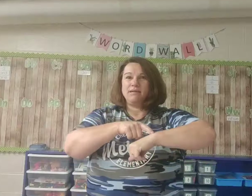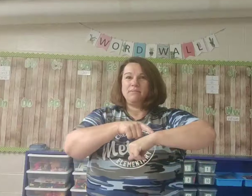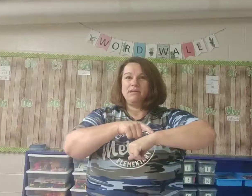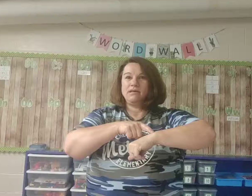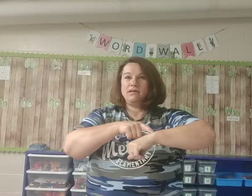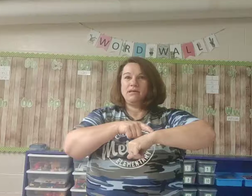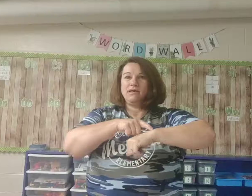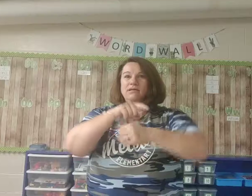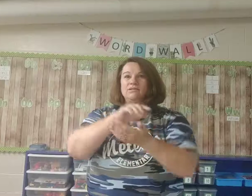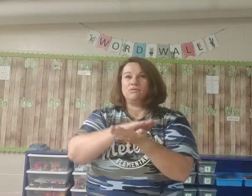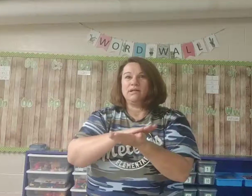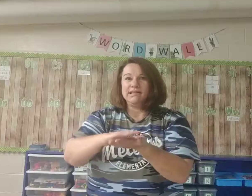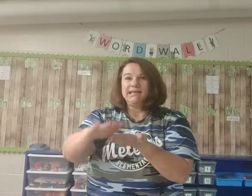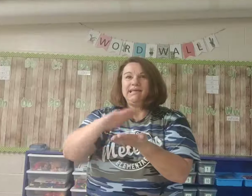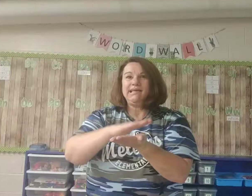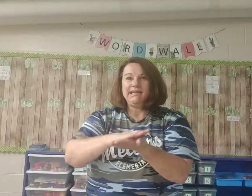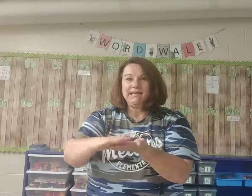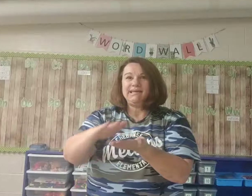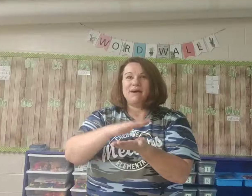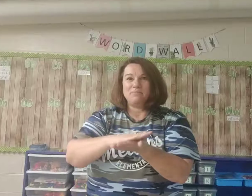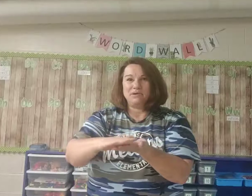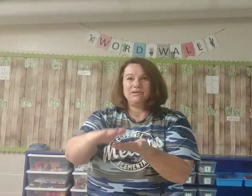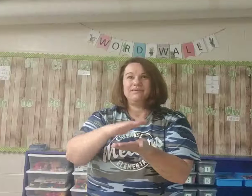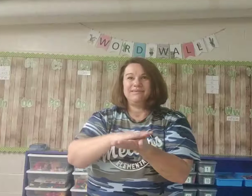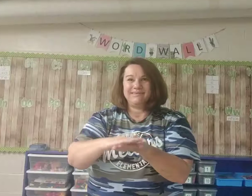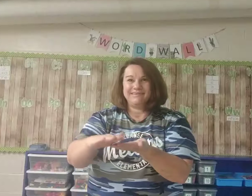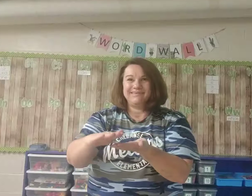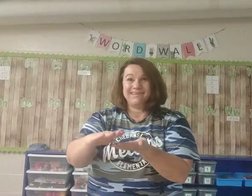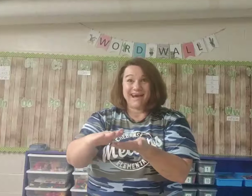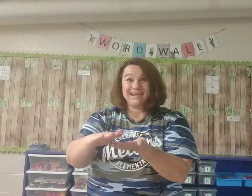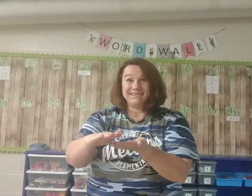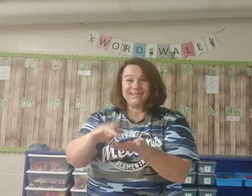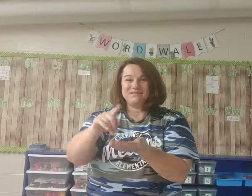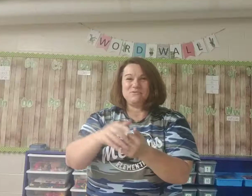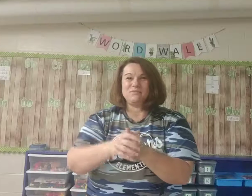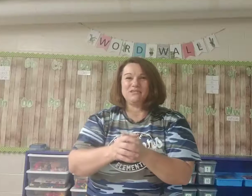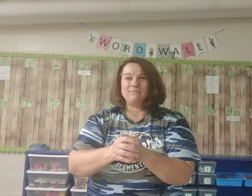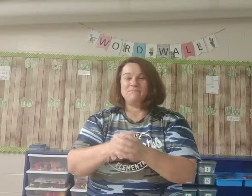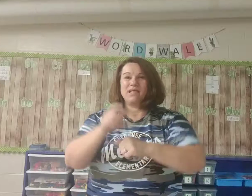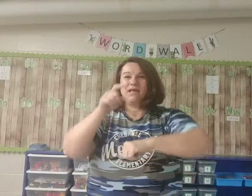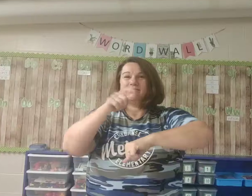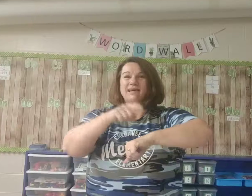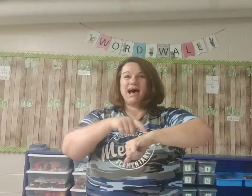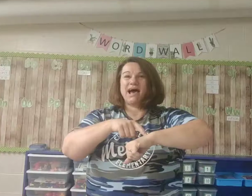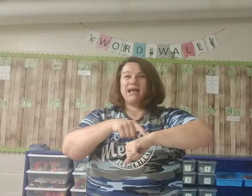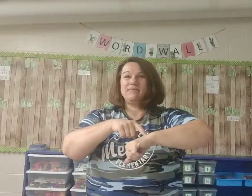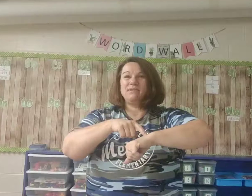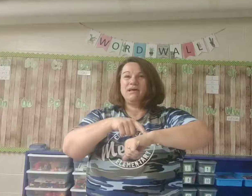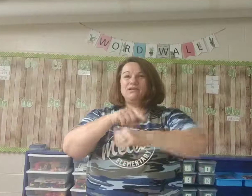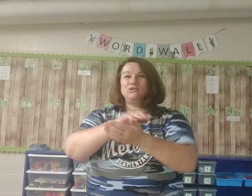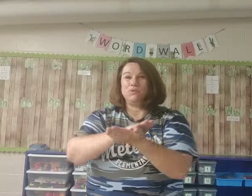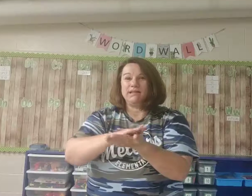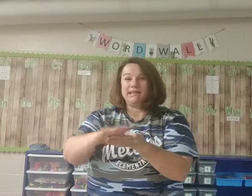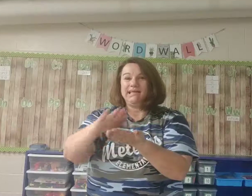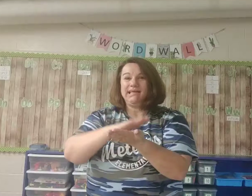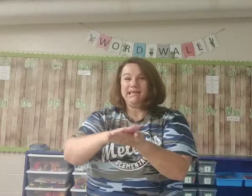Time to clean up. Got it? Let's do it one more time. Time to